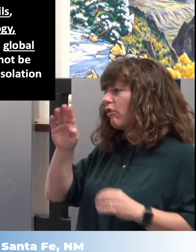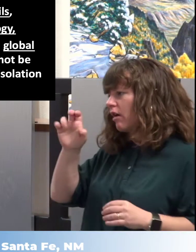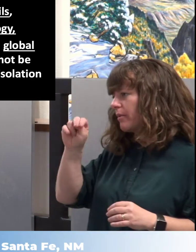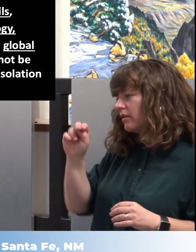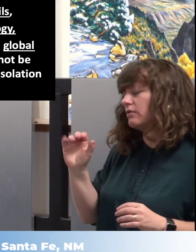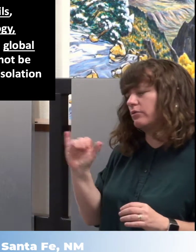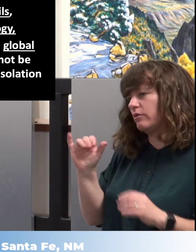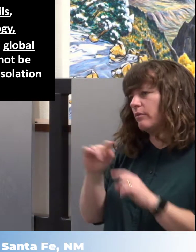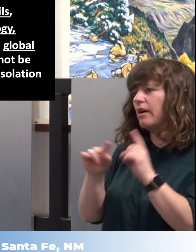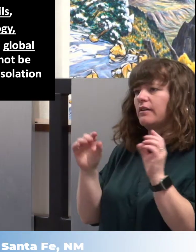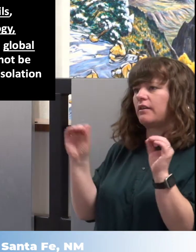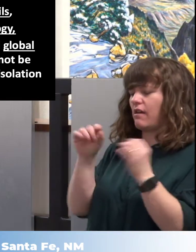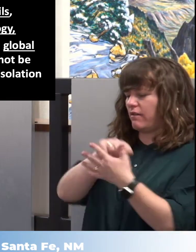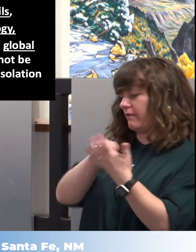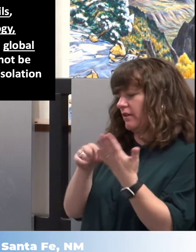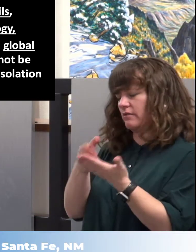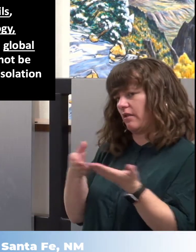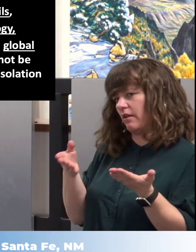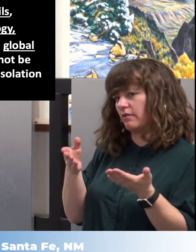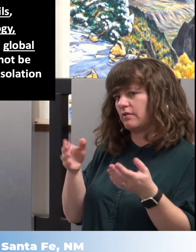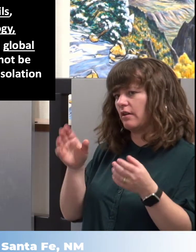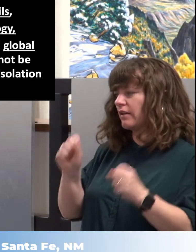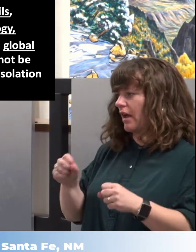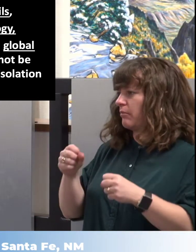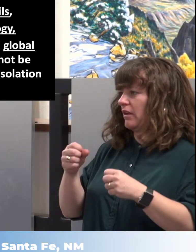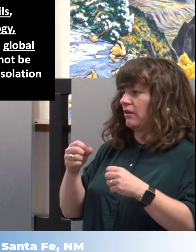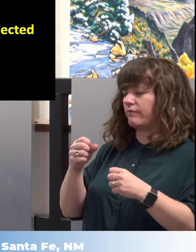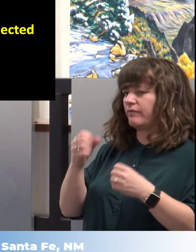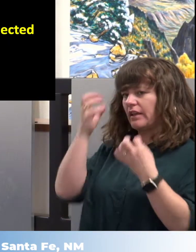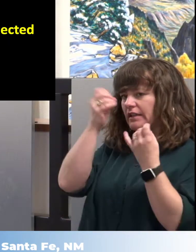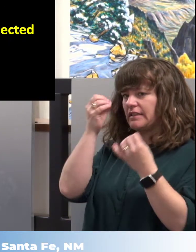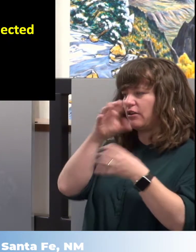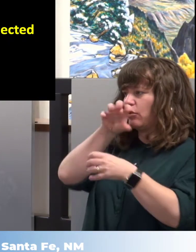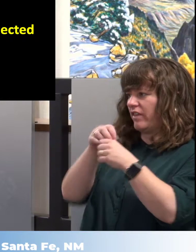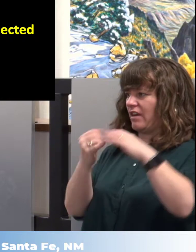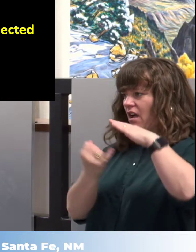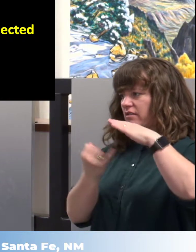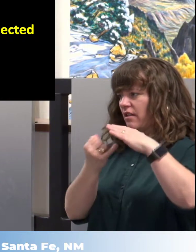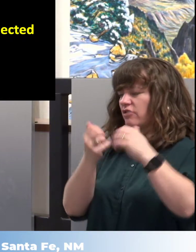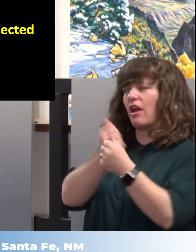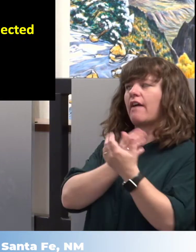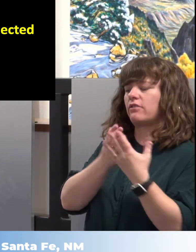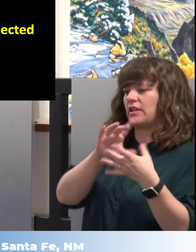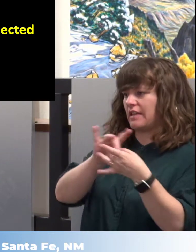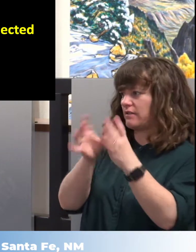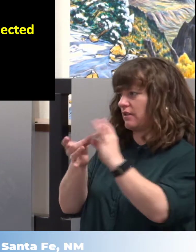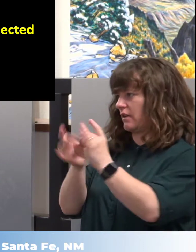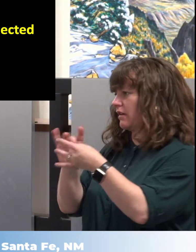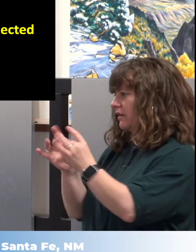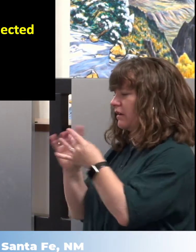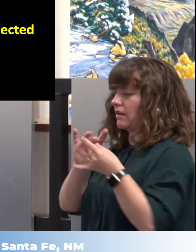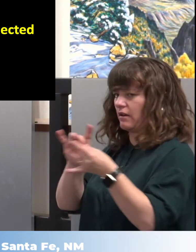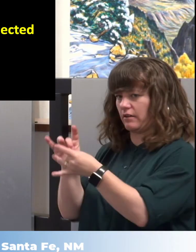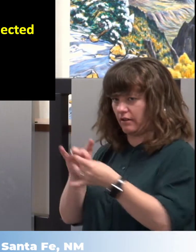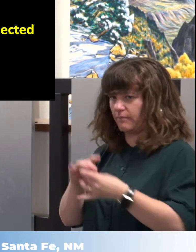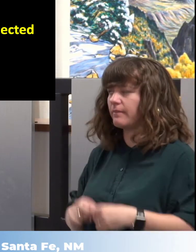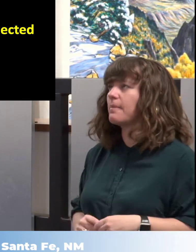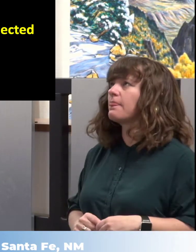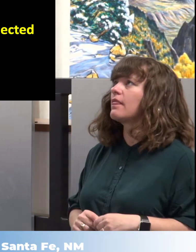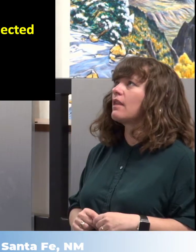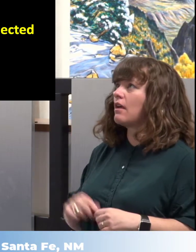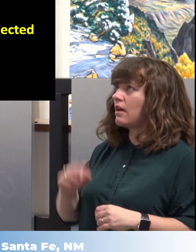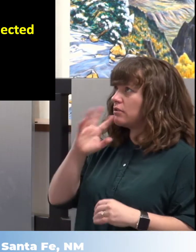these things can be considered in isolation, so everything is connected. So I guess when we're talking about you know the impacts that we've had on the